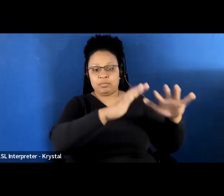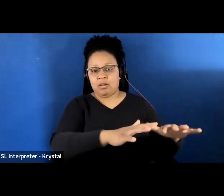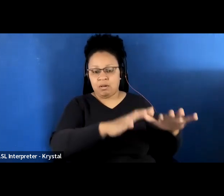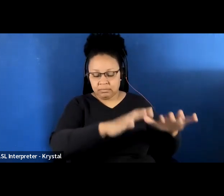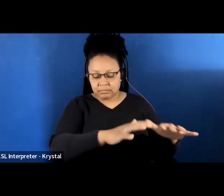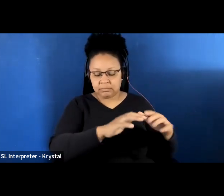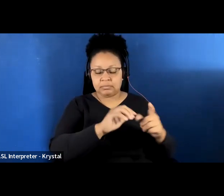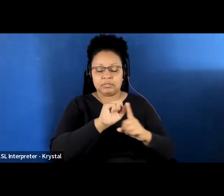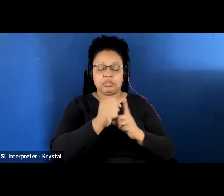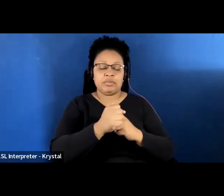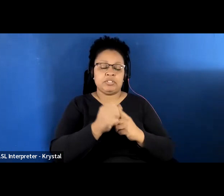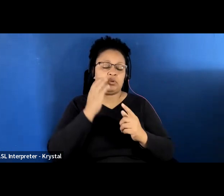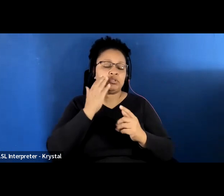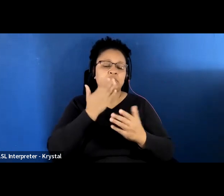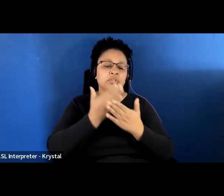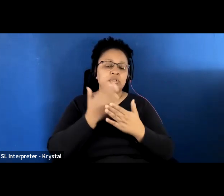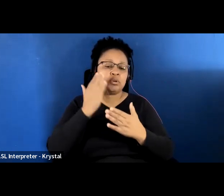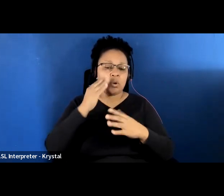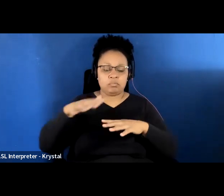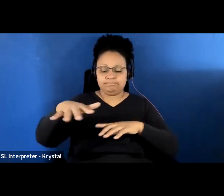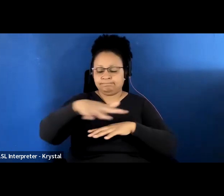and what's happening.